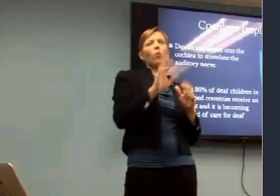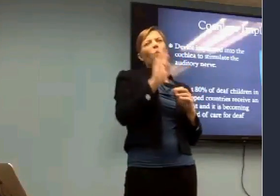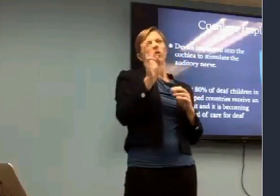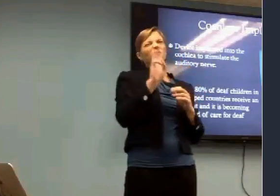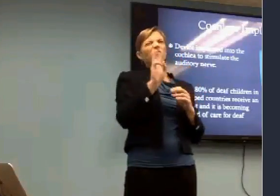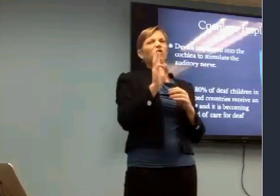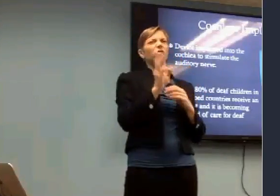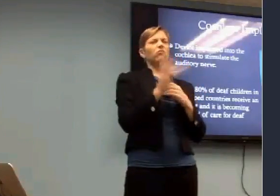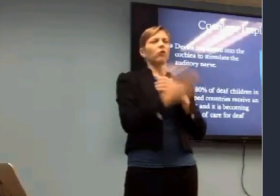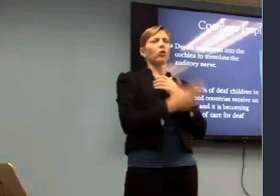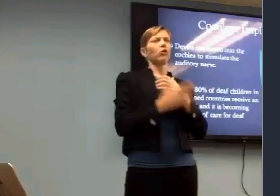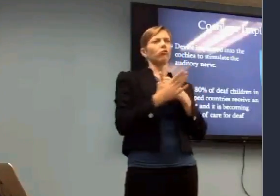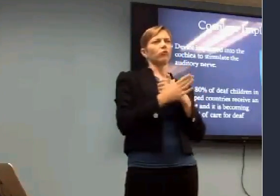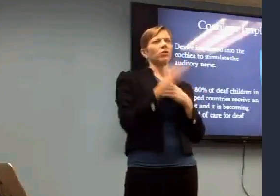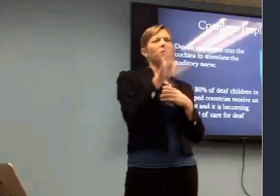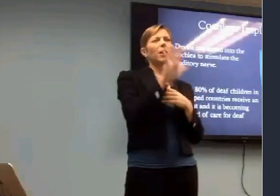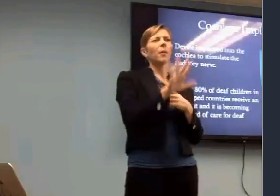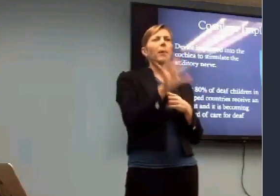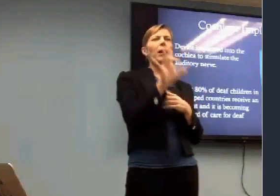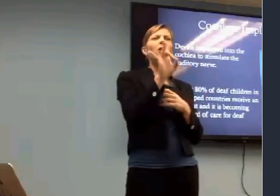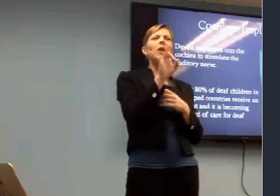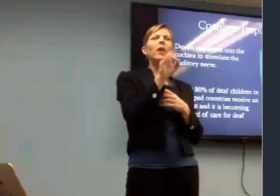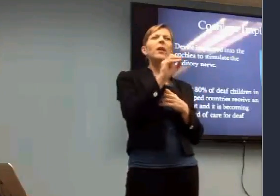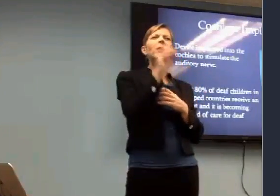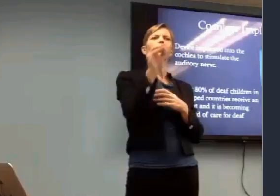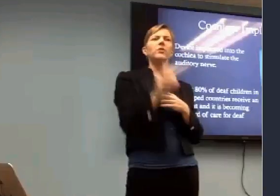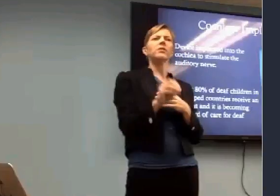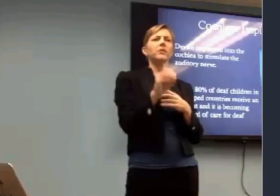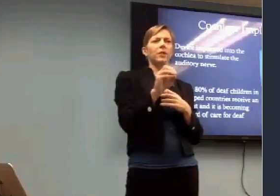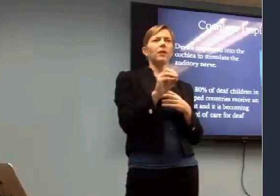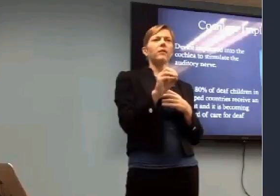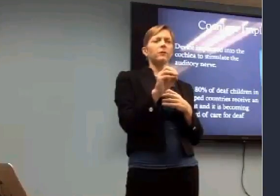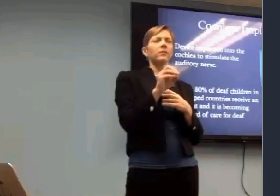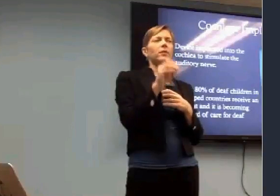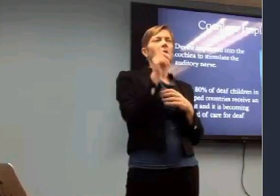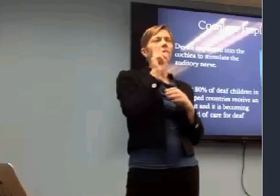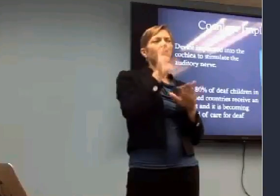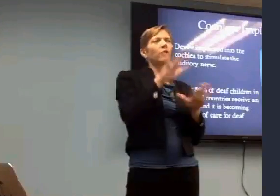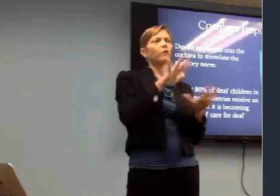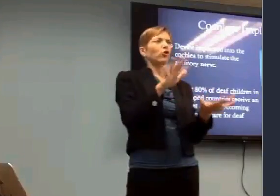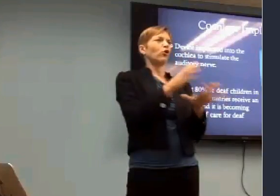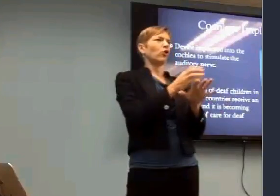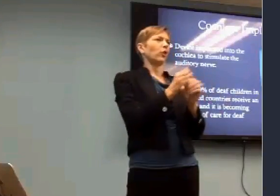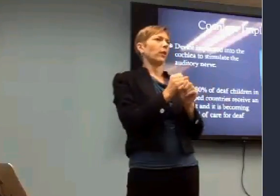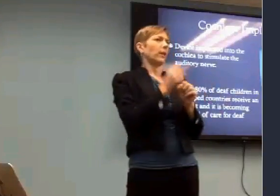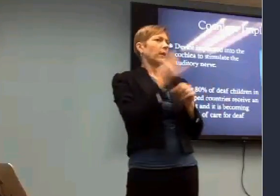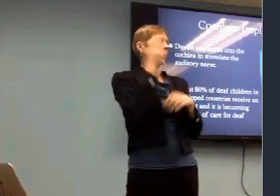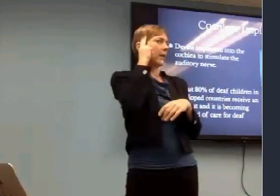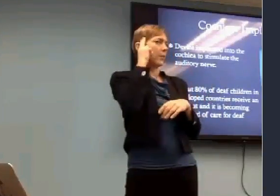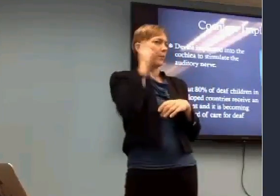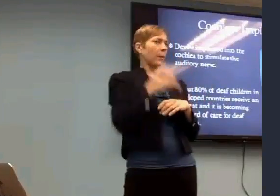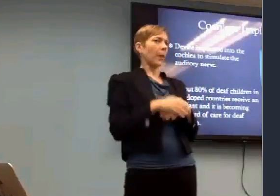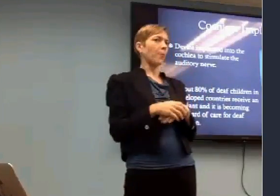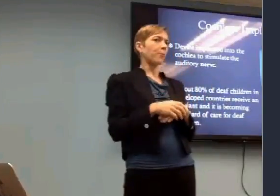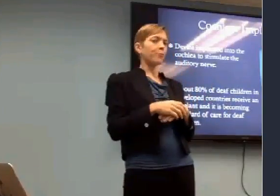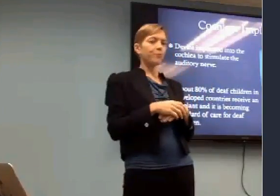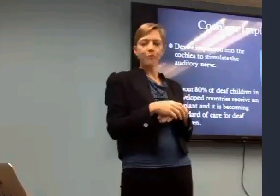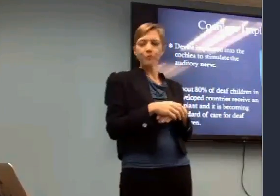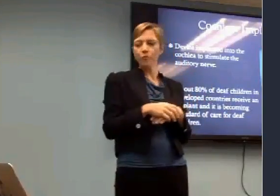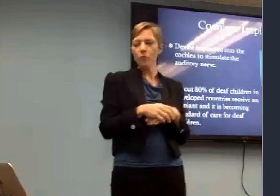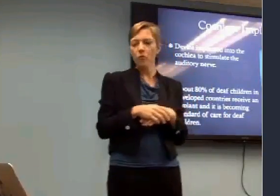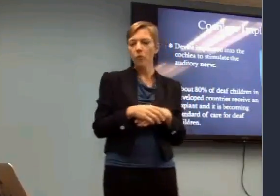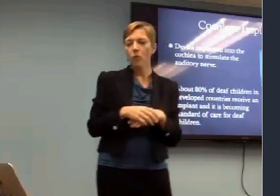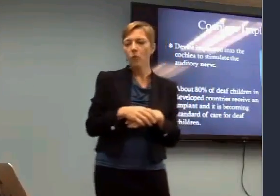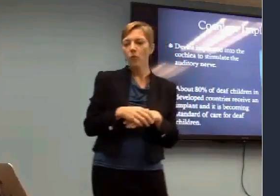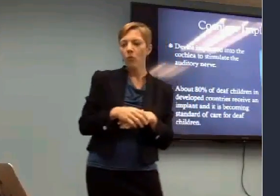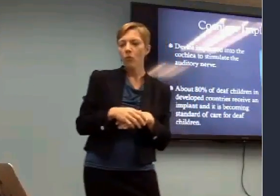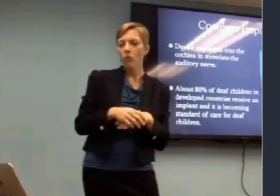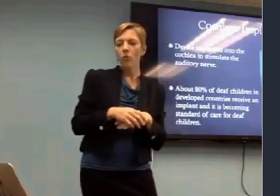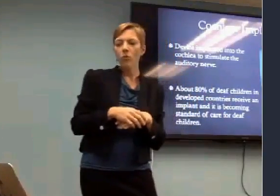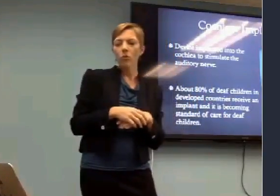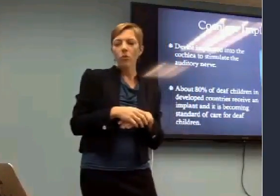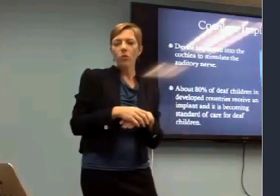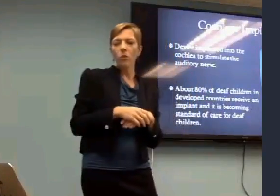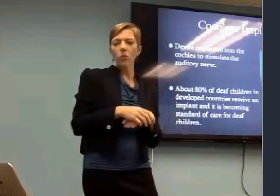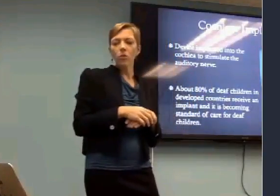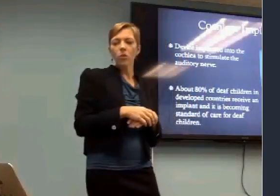In most developed Western countries, approximately 80% of deaf children will get a cochlear implant.